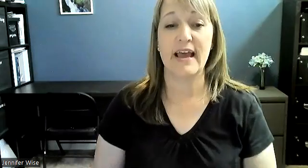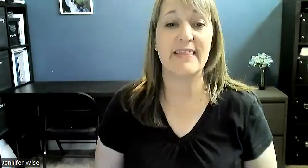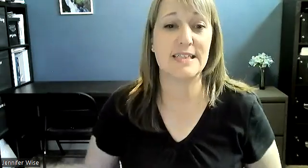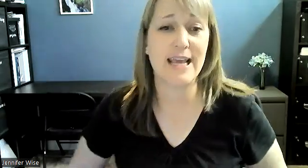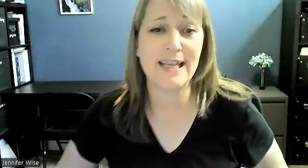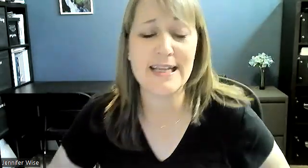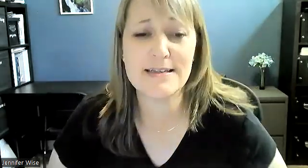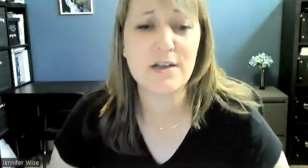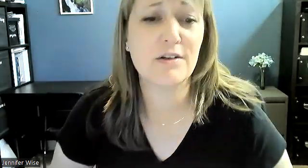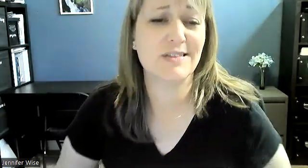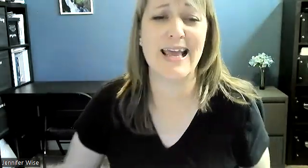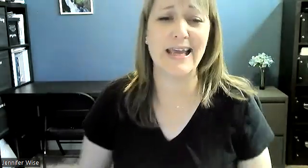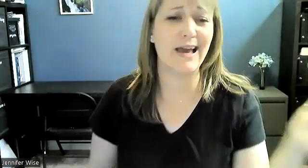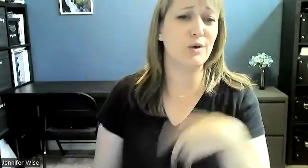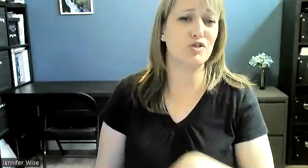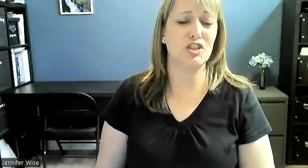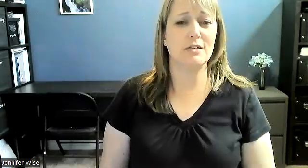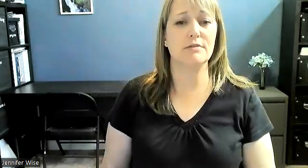And then take it easy, or just hang out, chill.